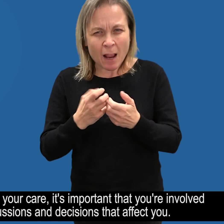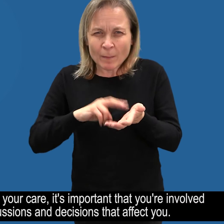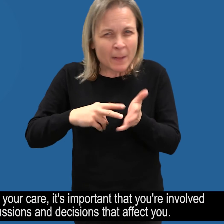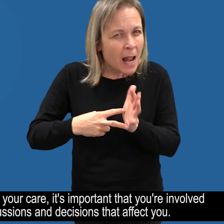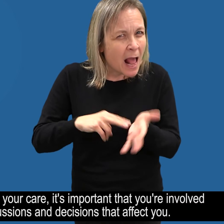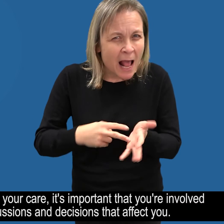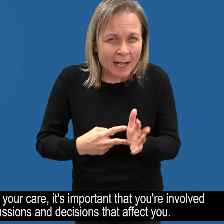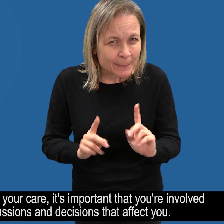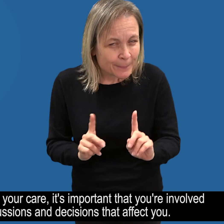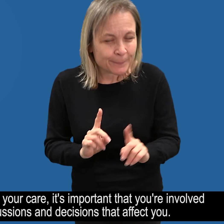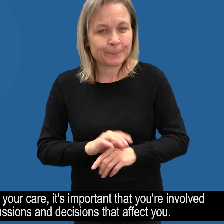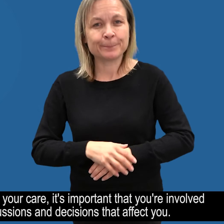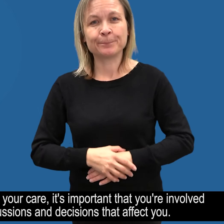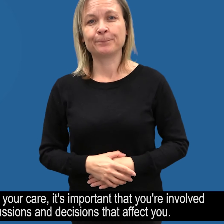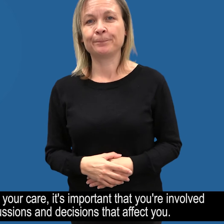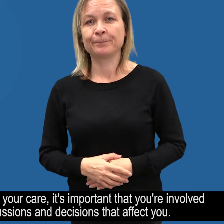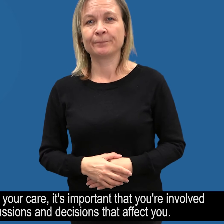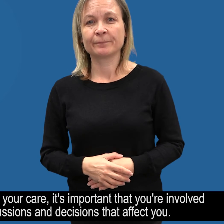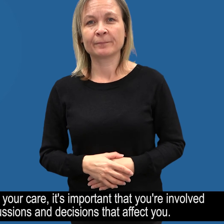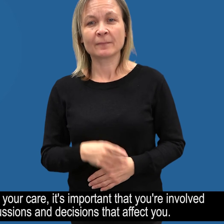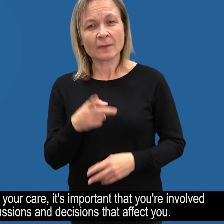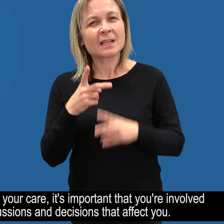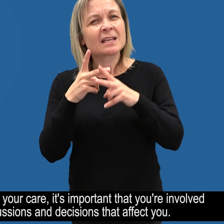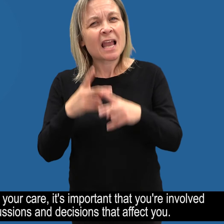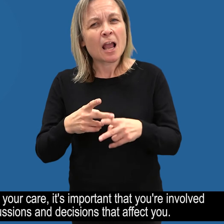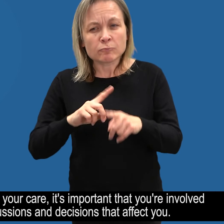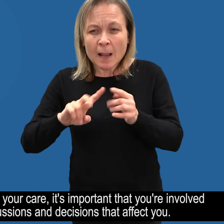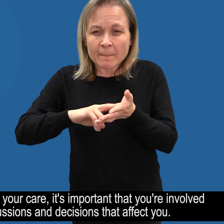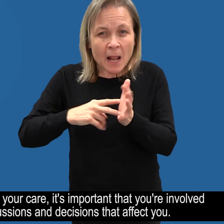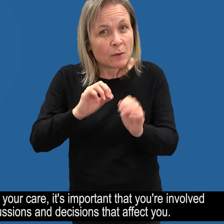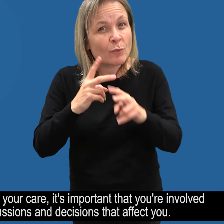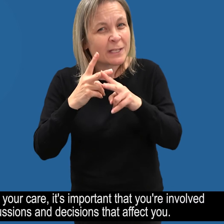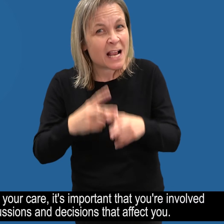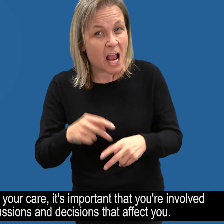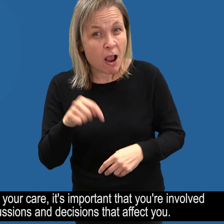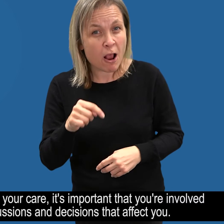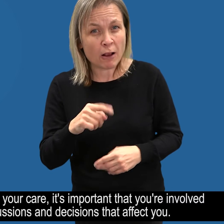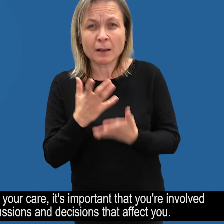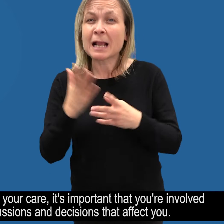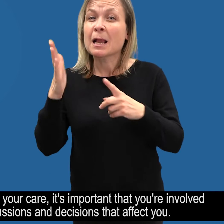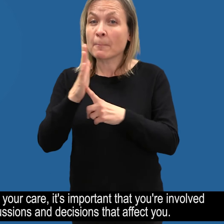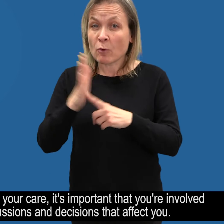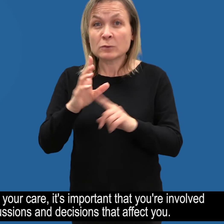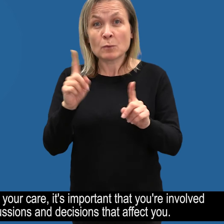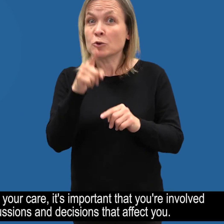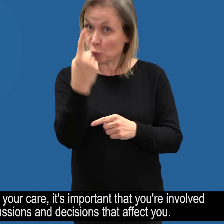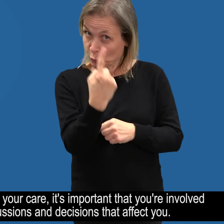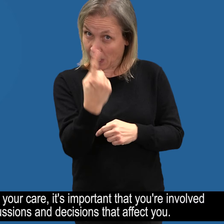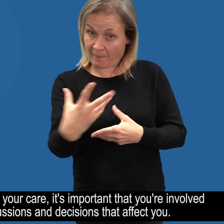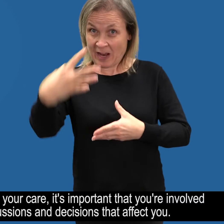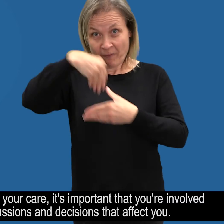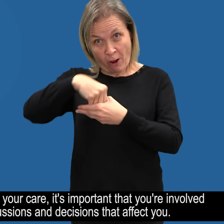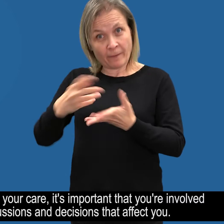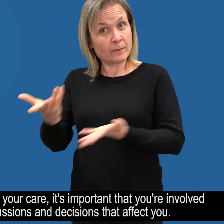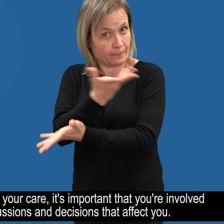Planning your care. When planning your care, it's important that you're involved in discussions and decisions that affect you.